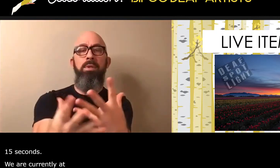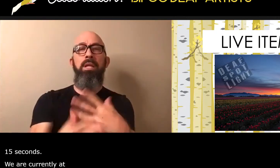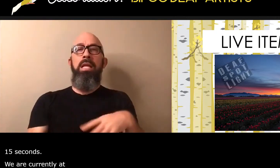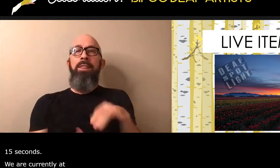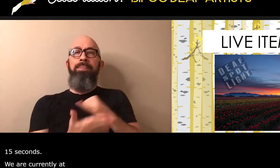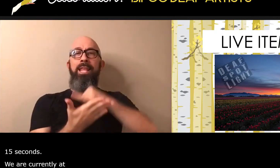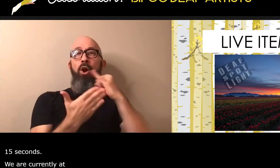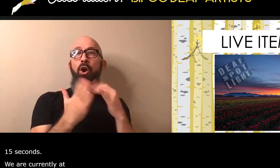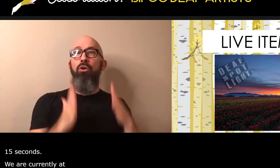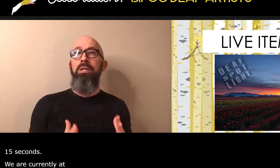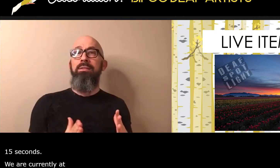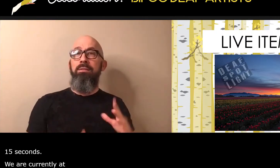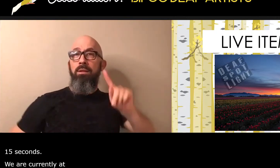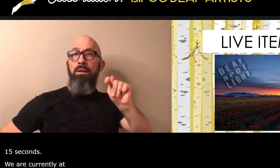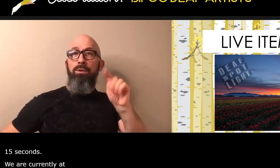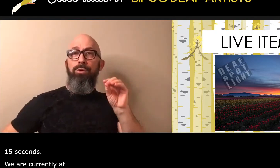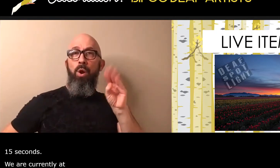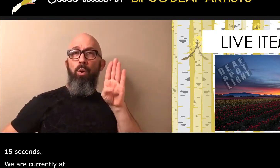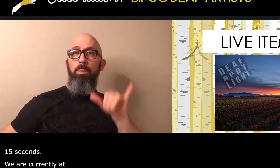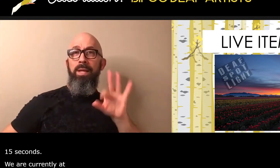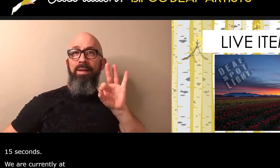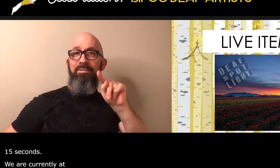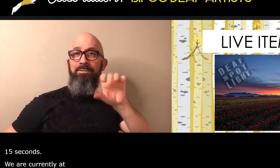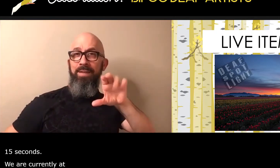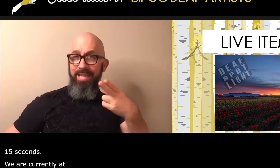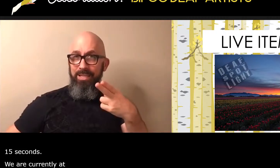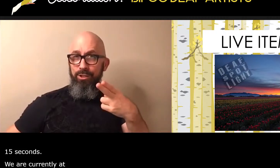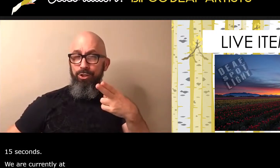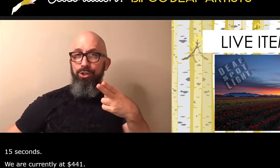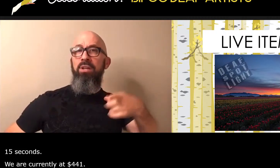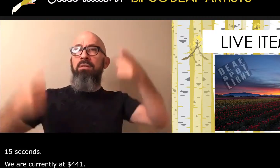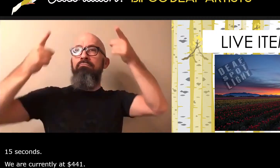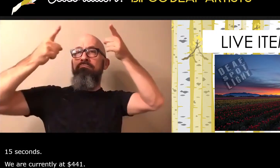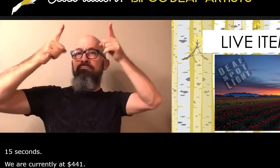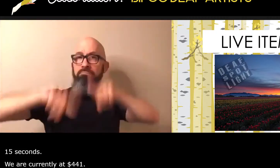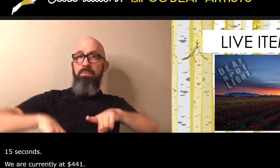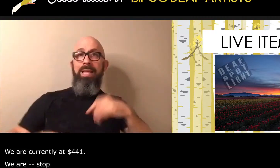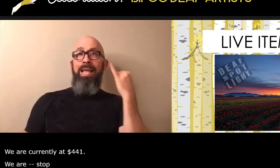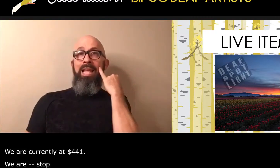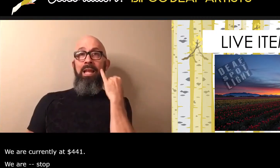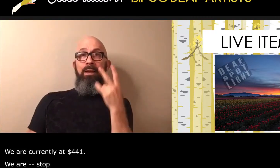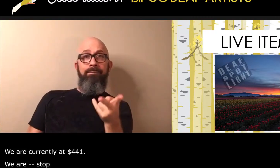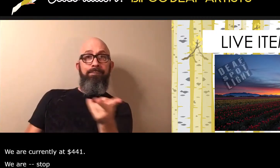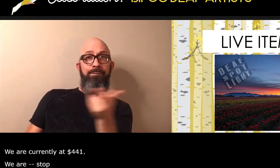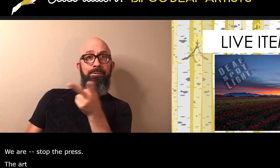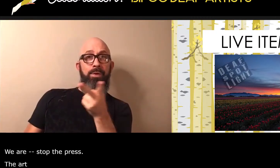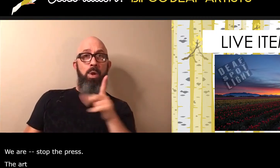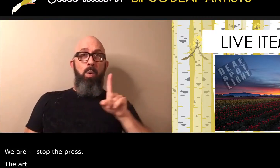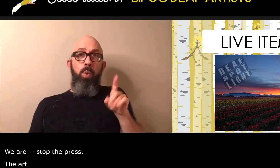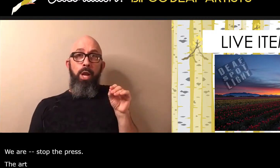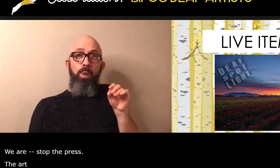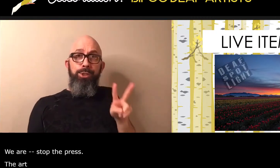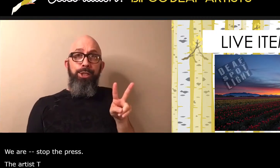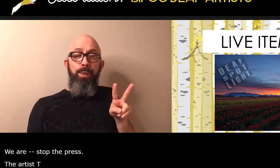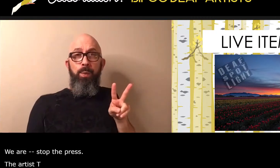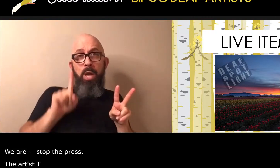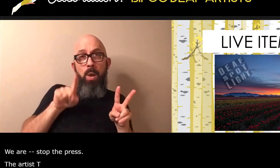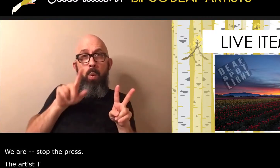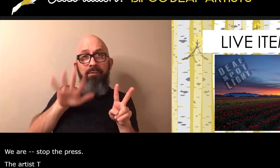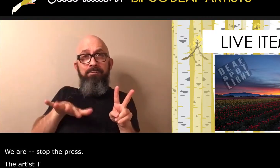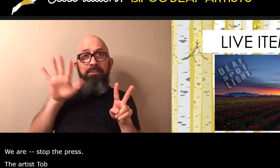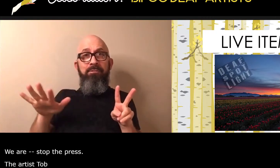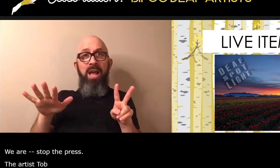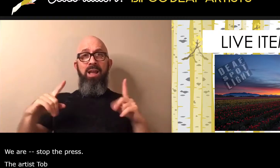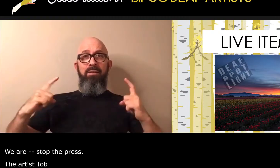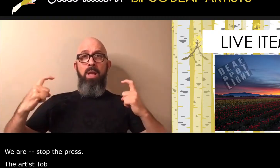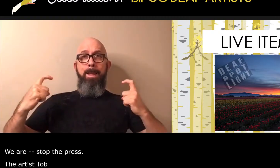We are, Stop the Press, the artist, Toby Fitch, has agreed